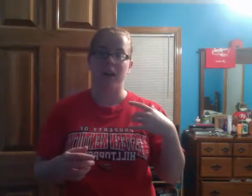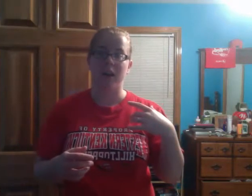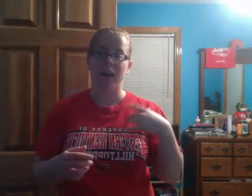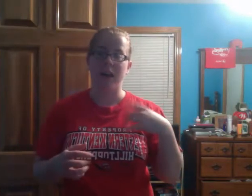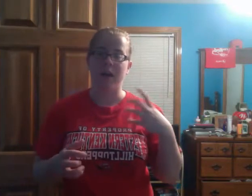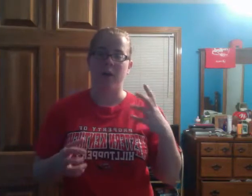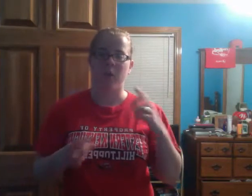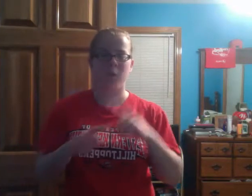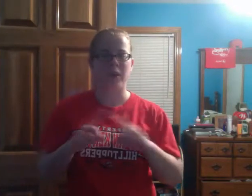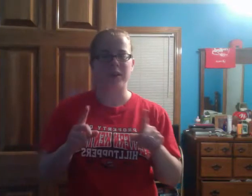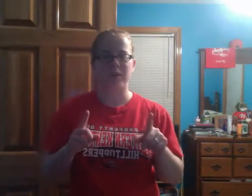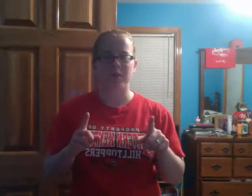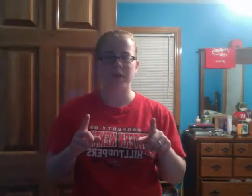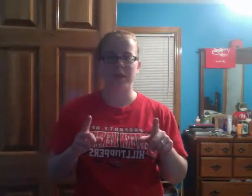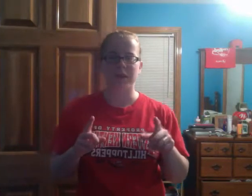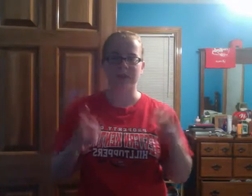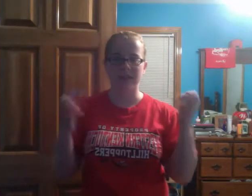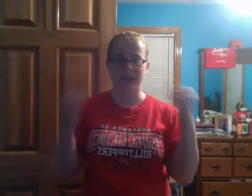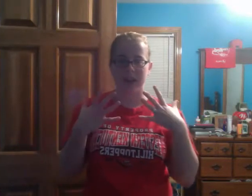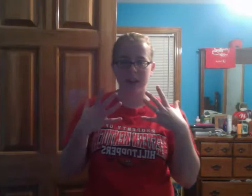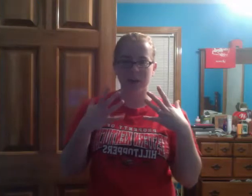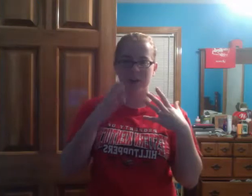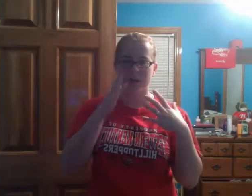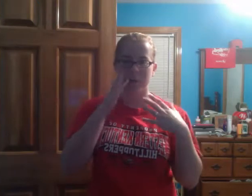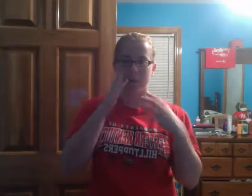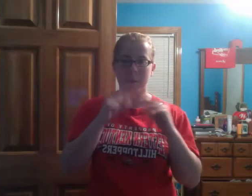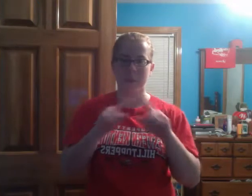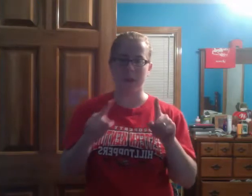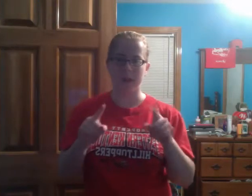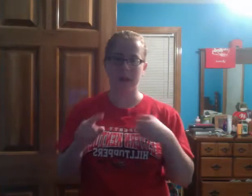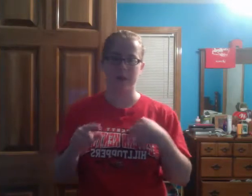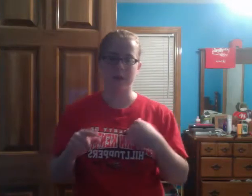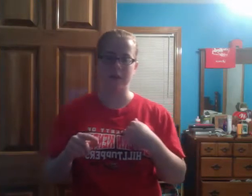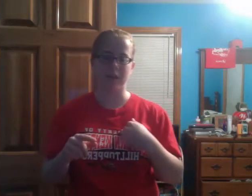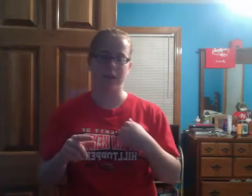I wasn't really scared, but I was like